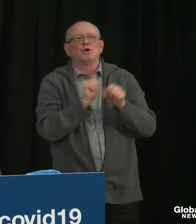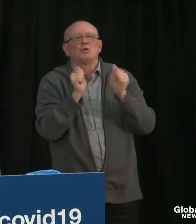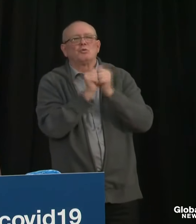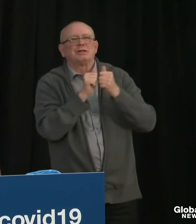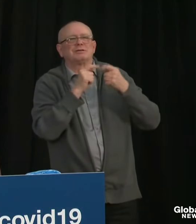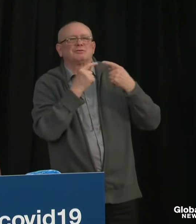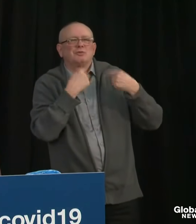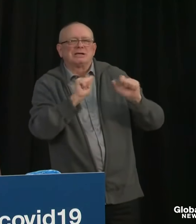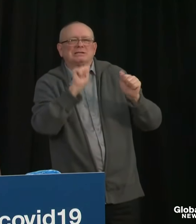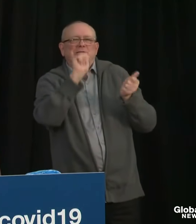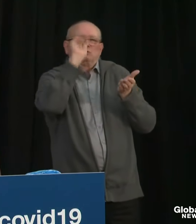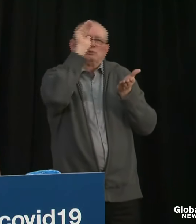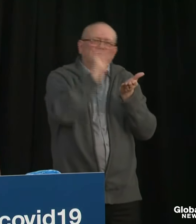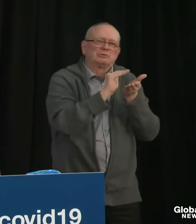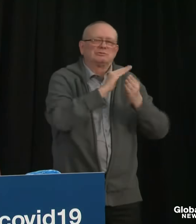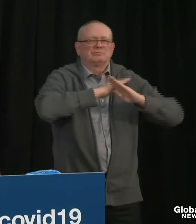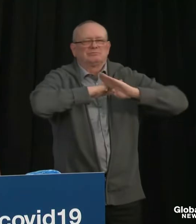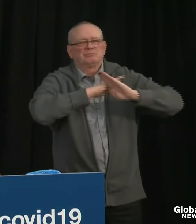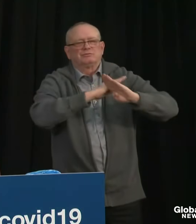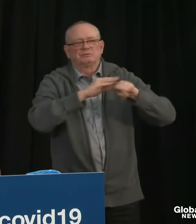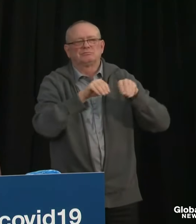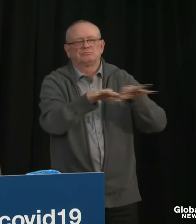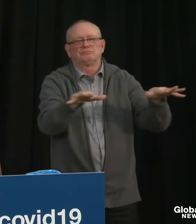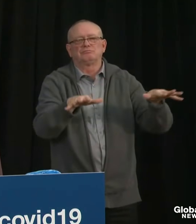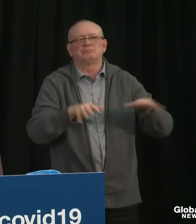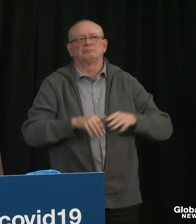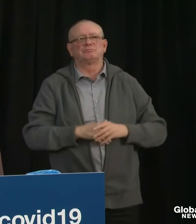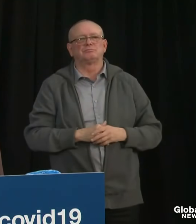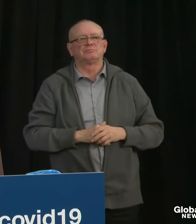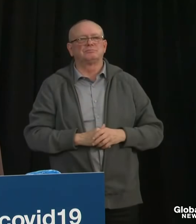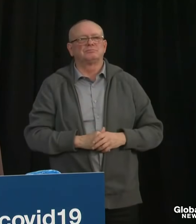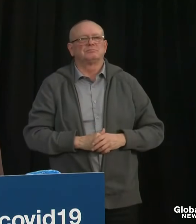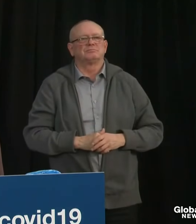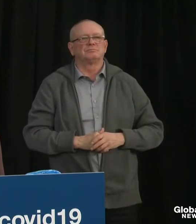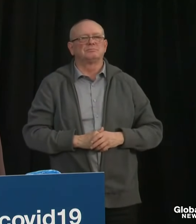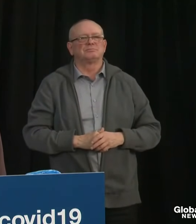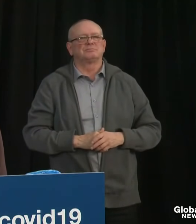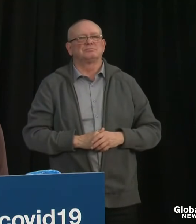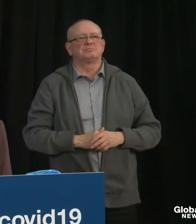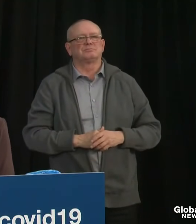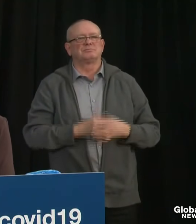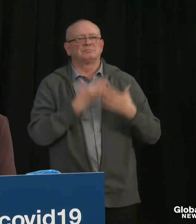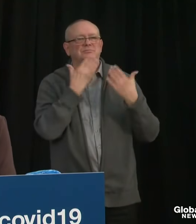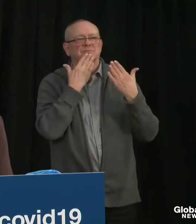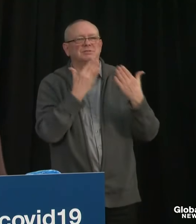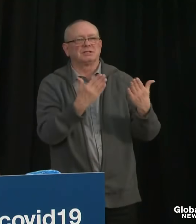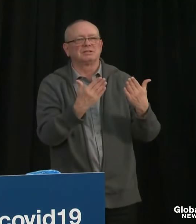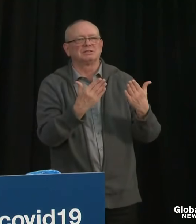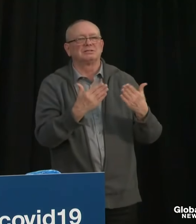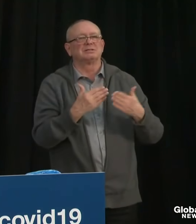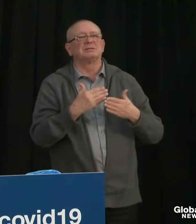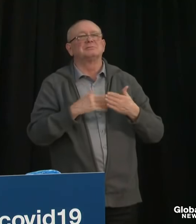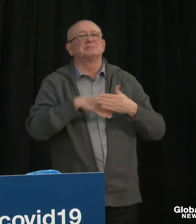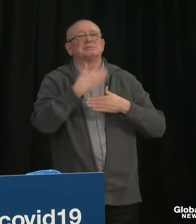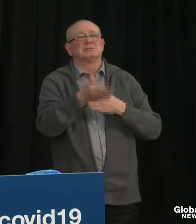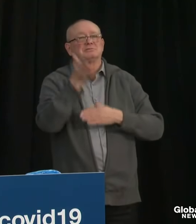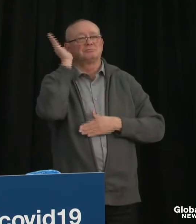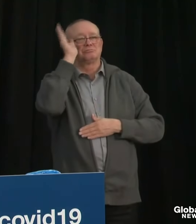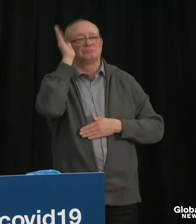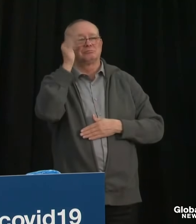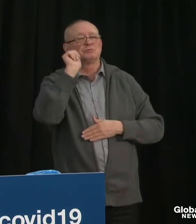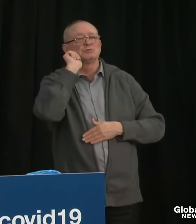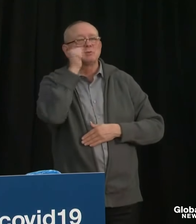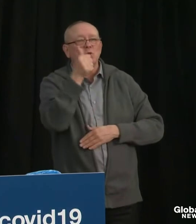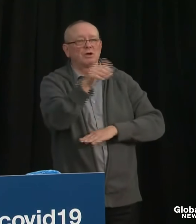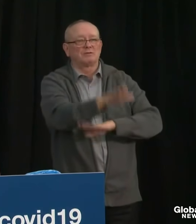place. Thank you all for joining us. Dr. Hinshaw will provide another update tomorrow afternoon. Have a safe night.